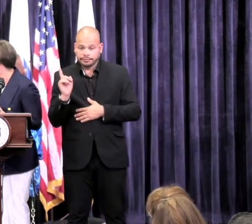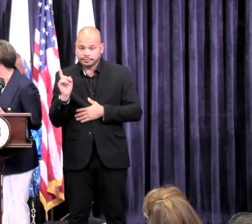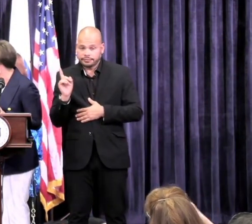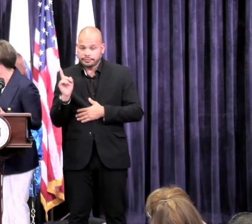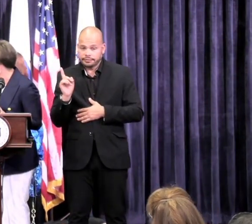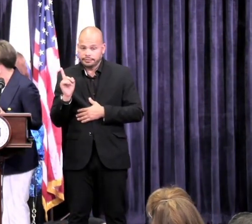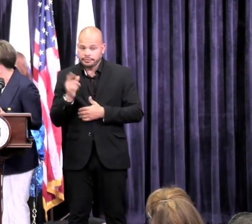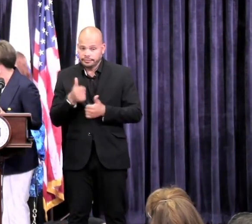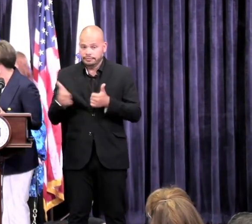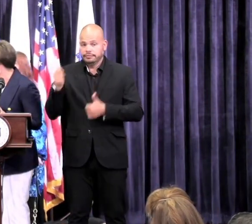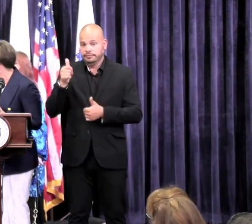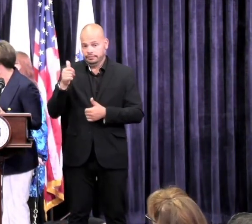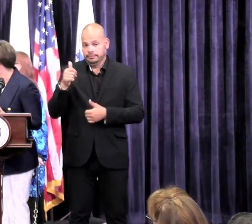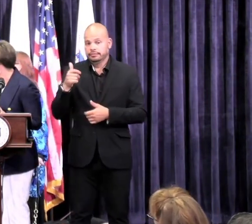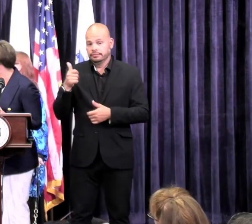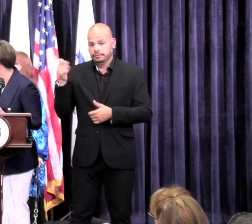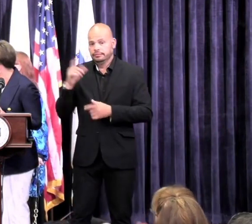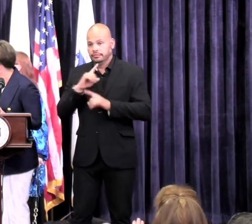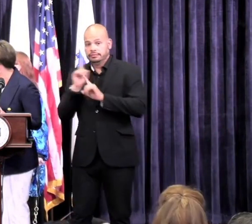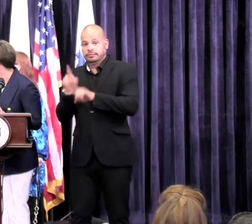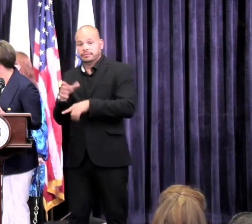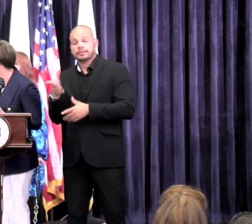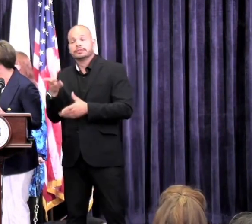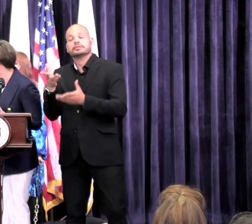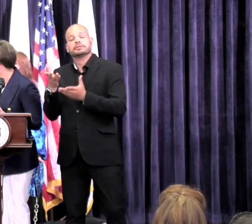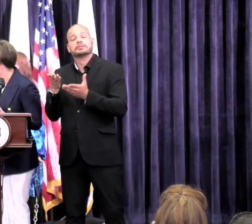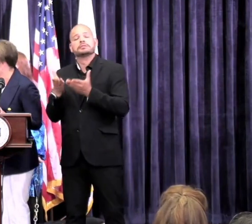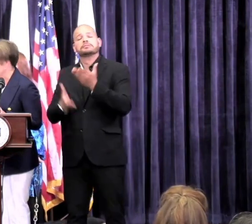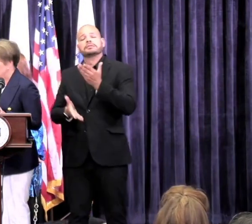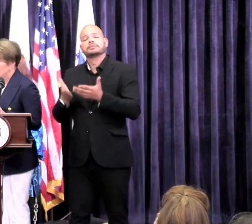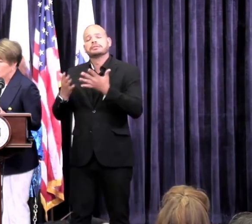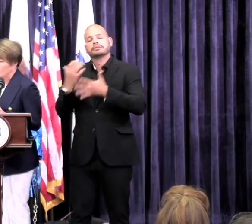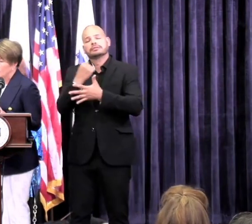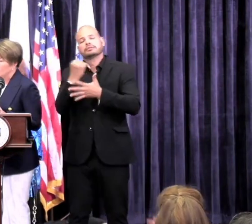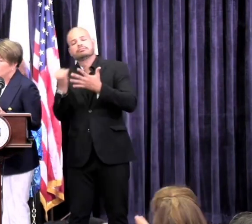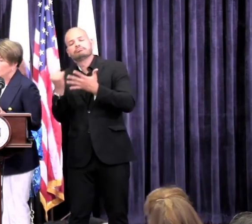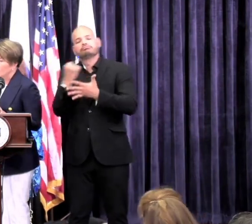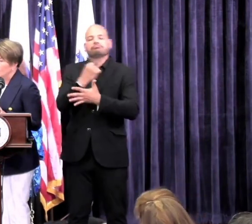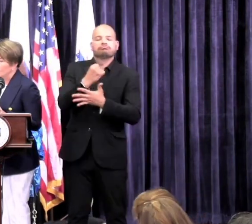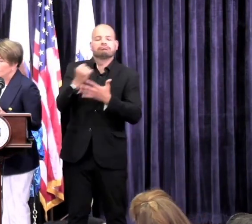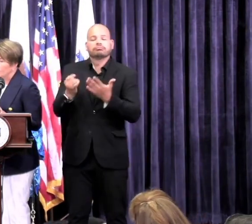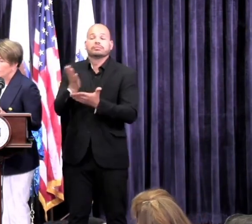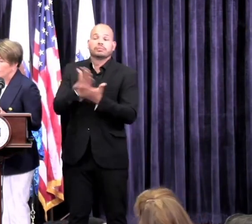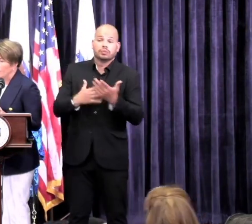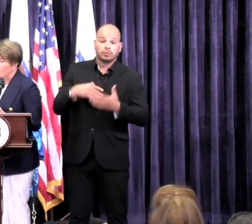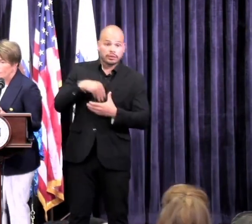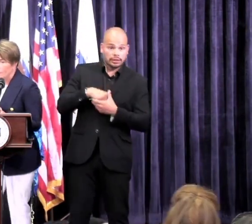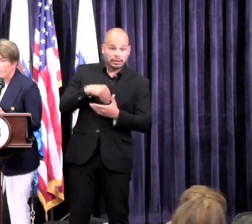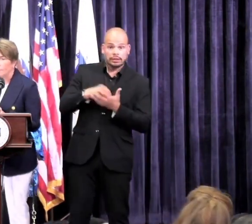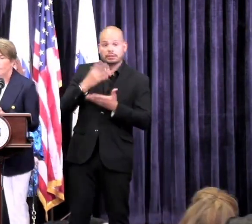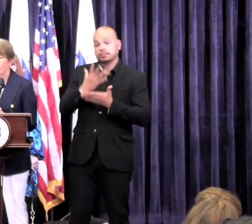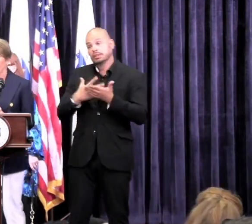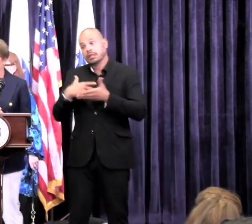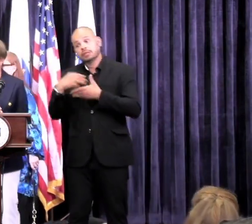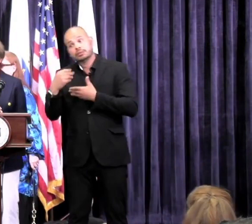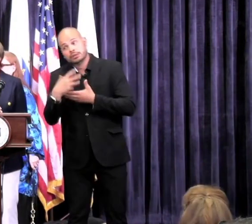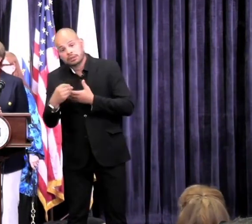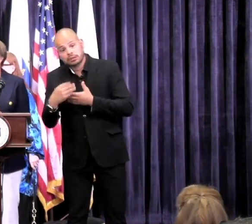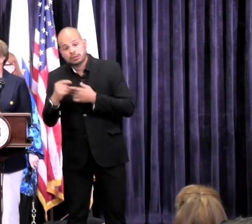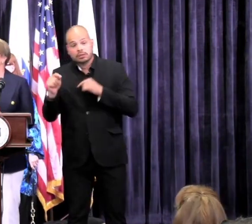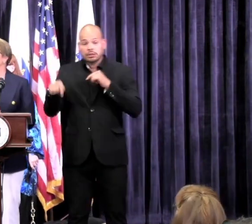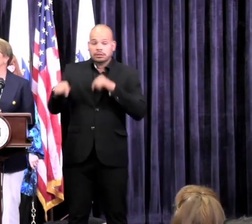access so it might be some internal some external but based on on the need yeah